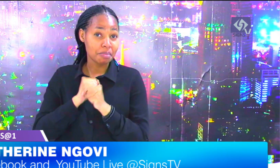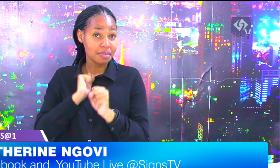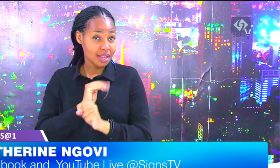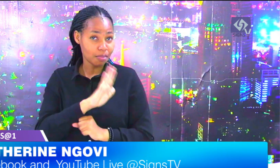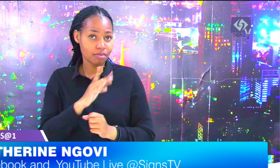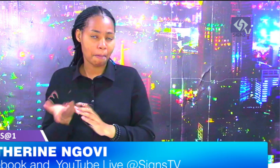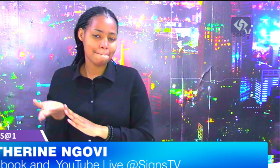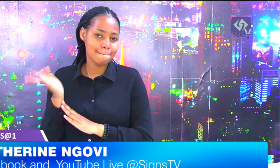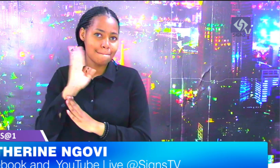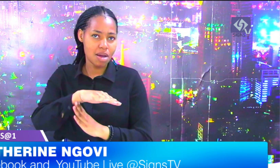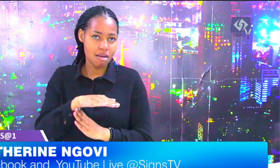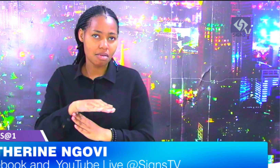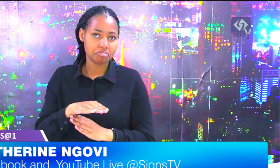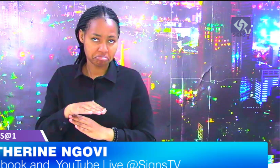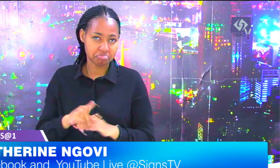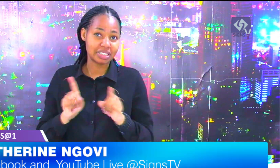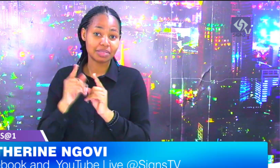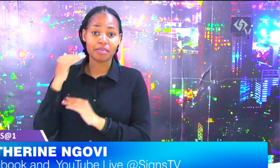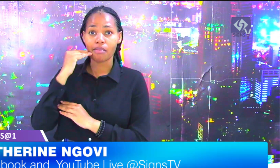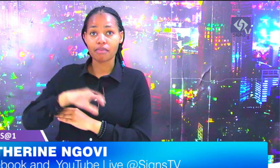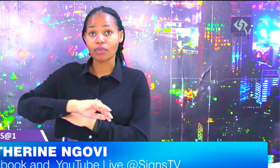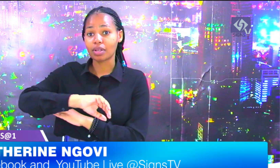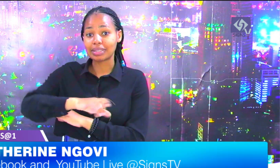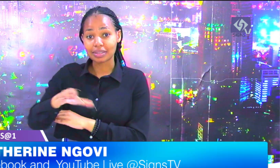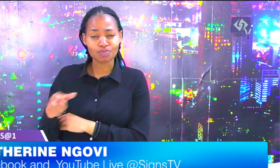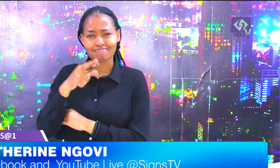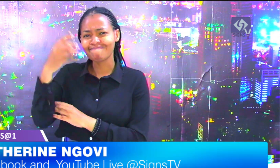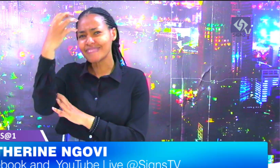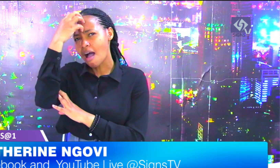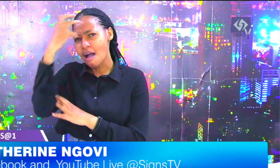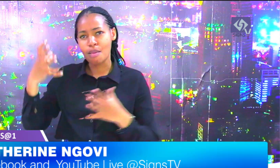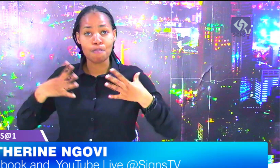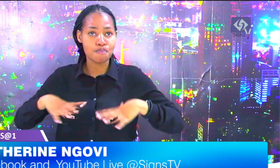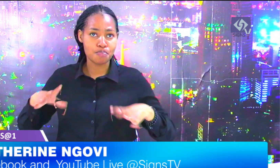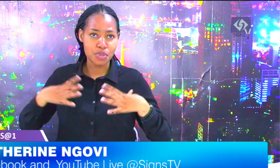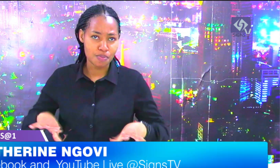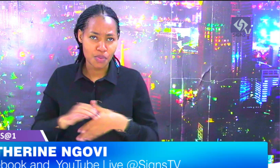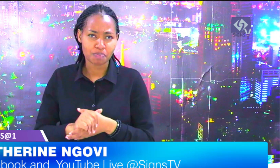Following the blaze, the traders lost goods worth thousands of shillings